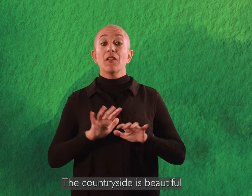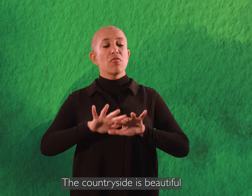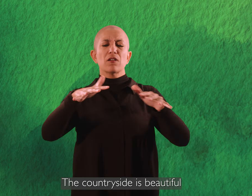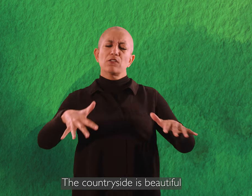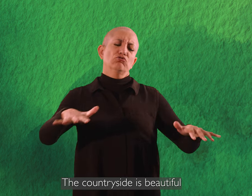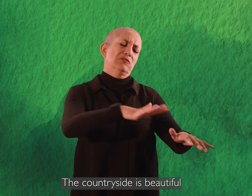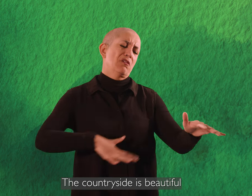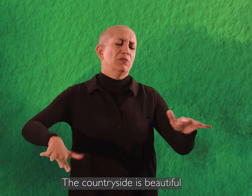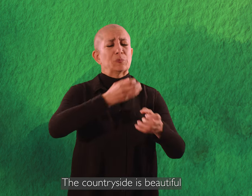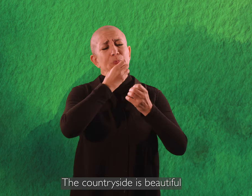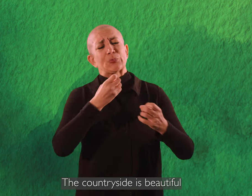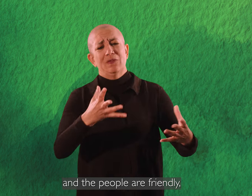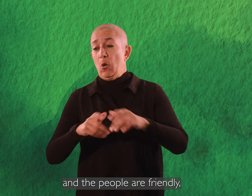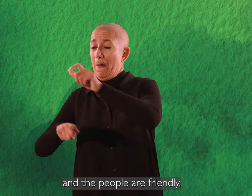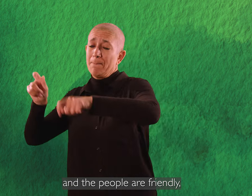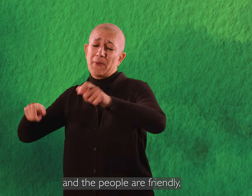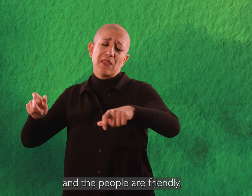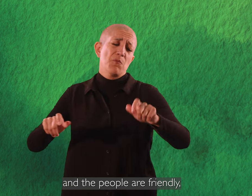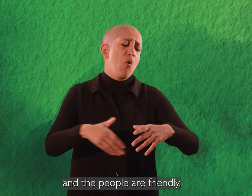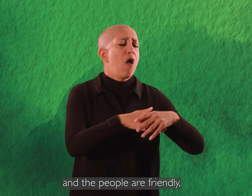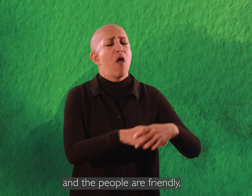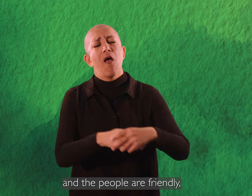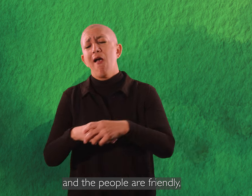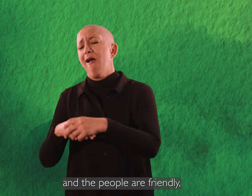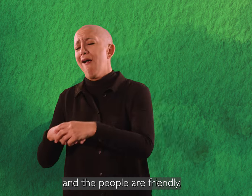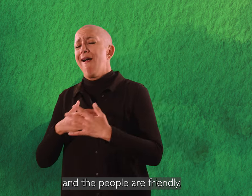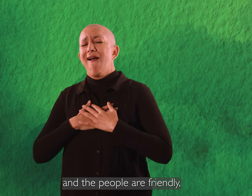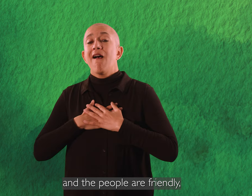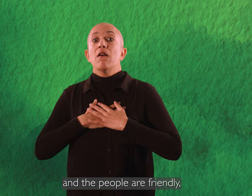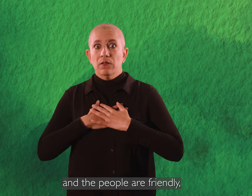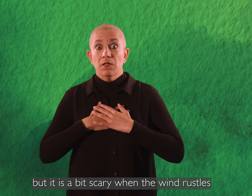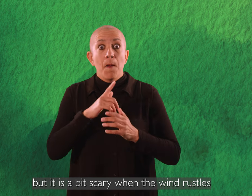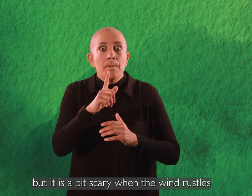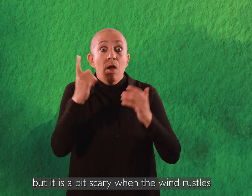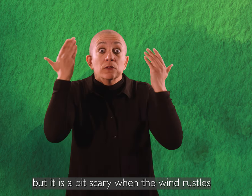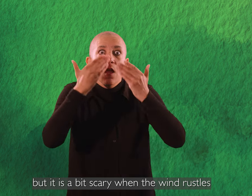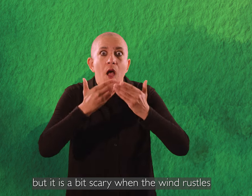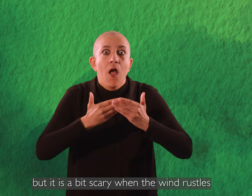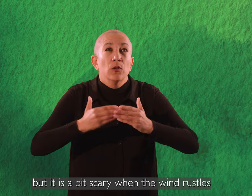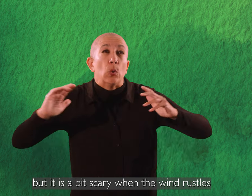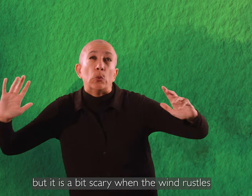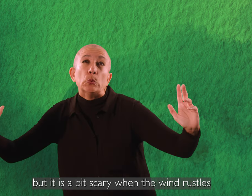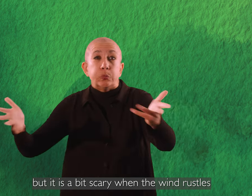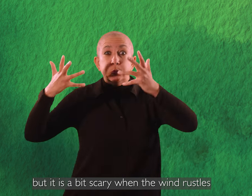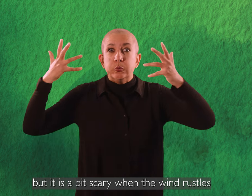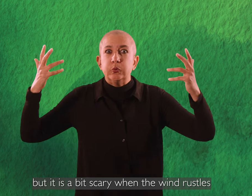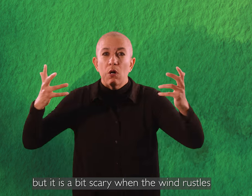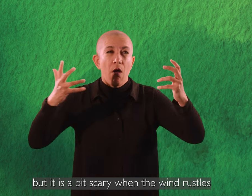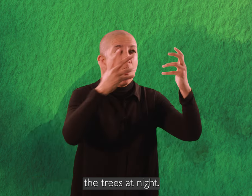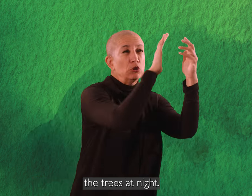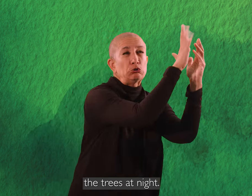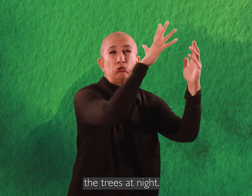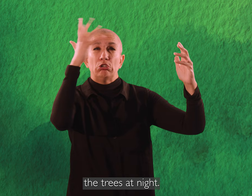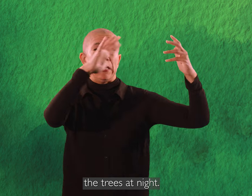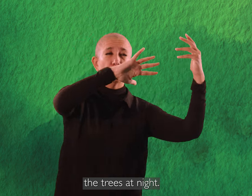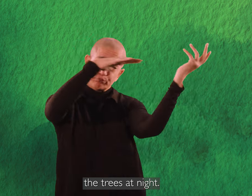The countryside is beautiful and the people are friendly, but it is a bit scary when the wind